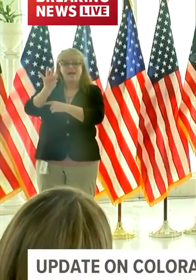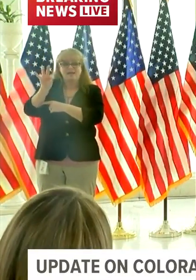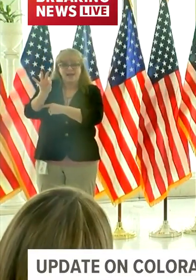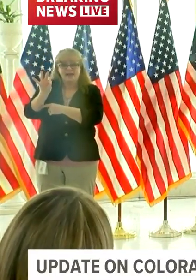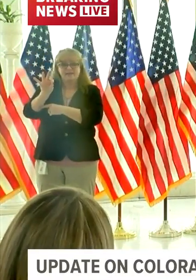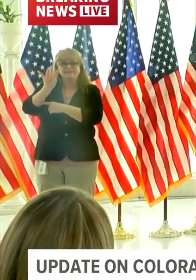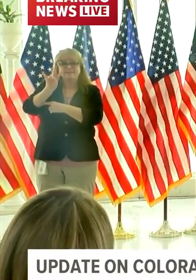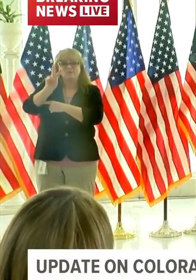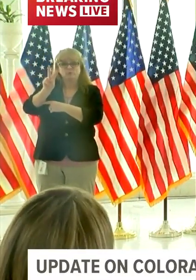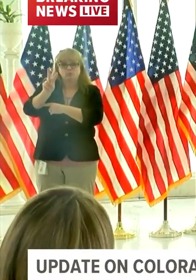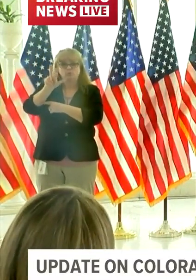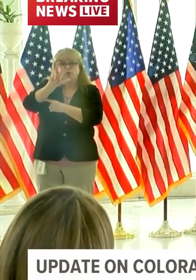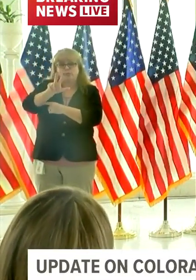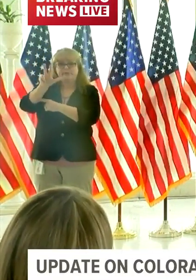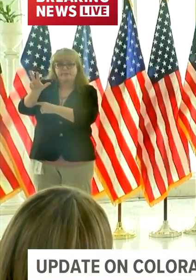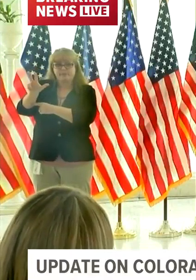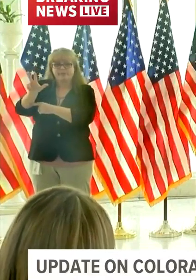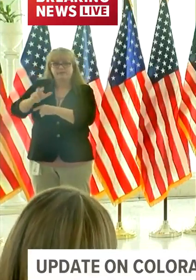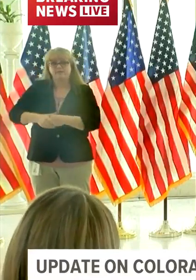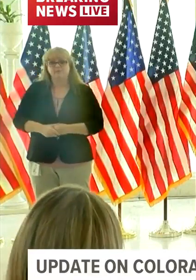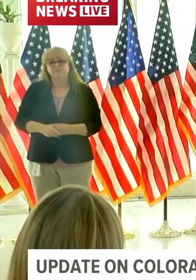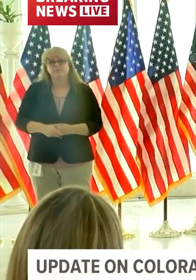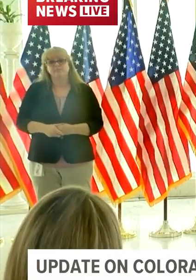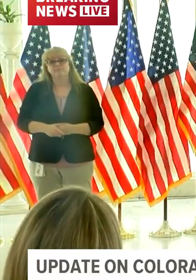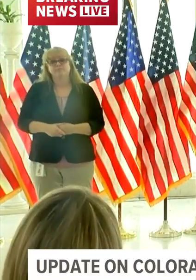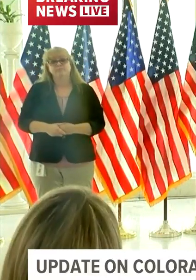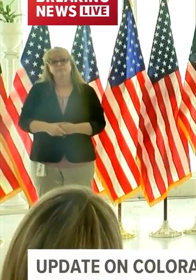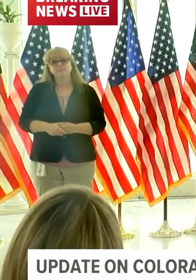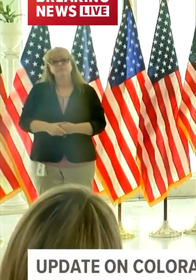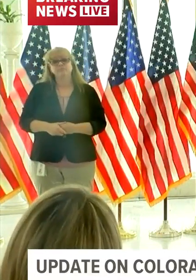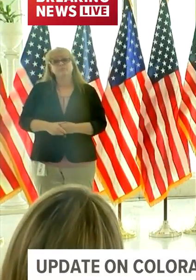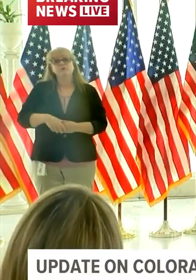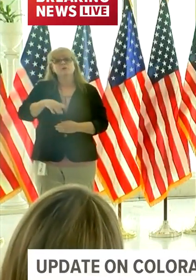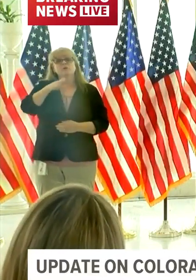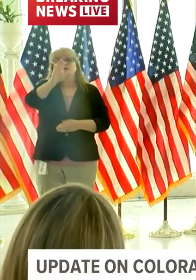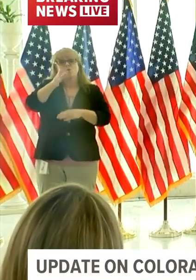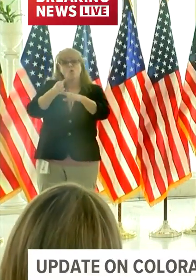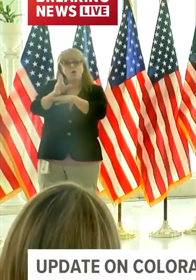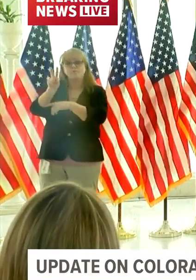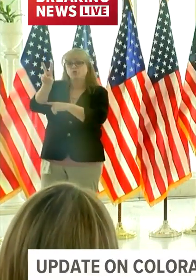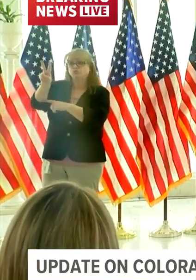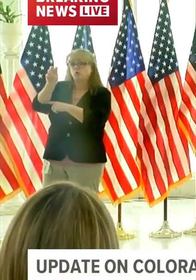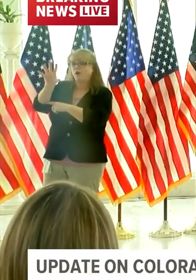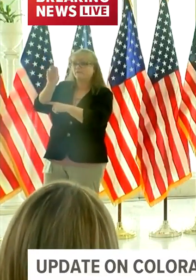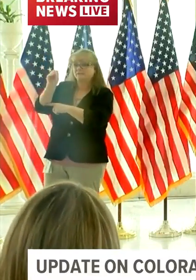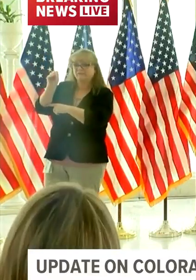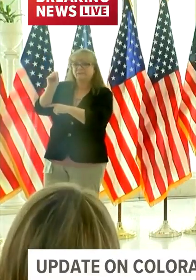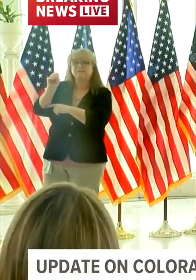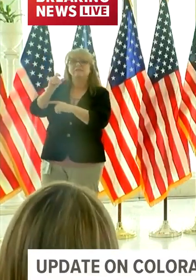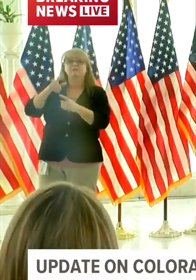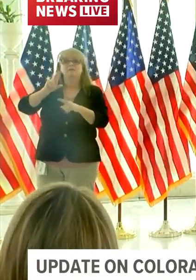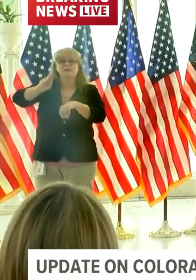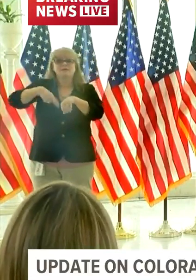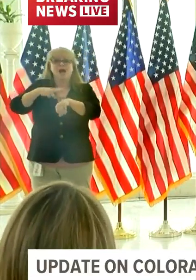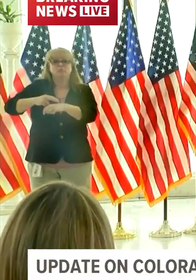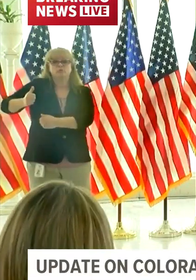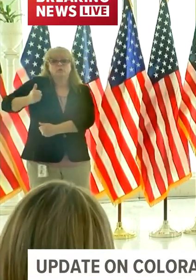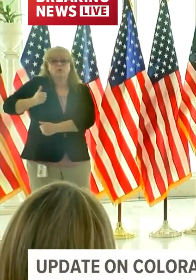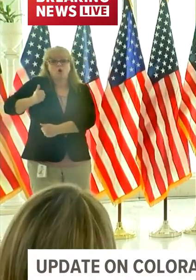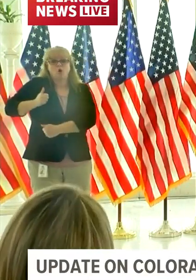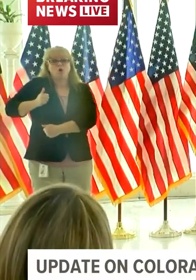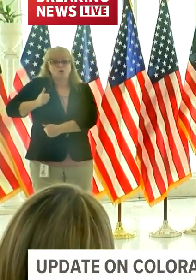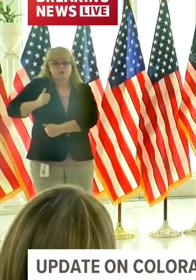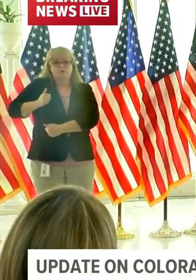800-799-7233. Finally, more than 250 Colorado National Guard members have been mobilized and are on state active duty to help the